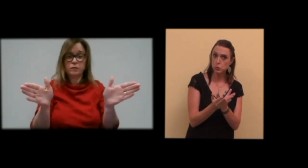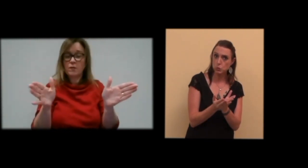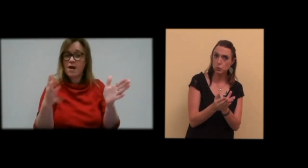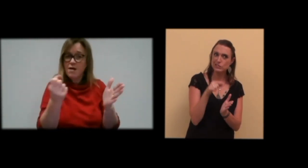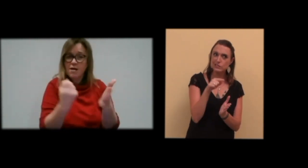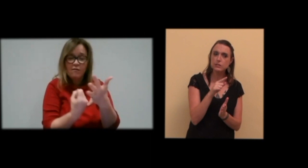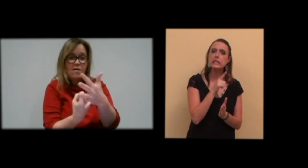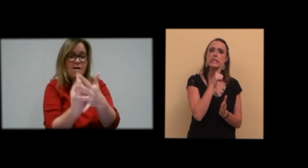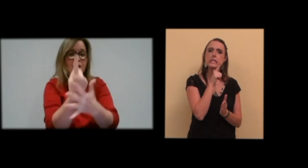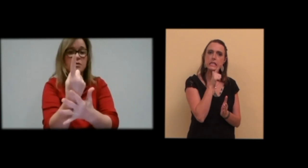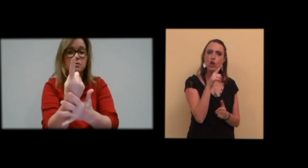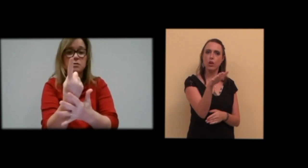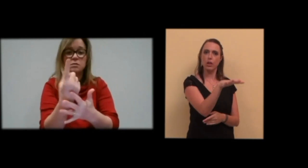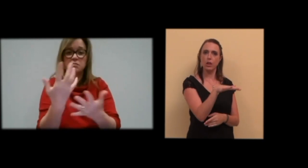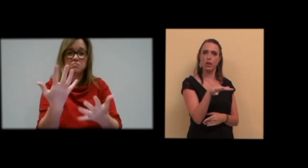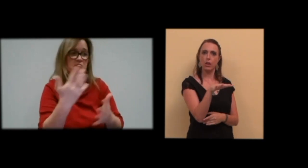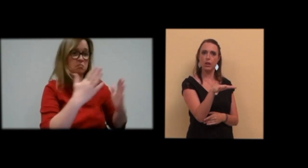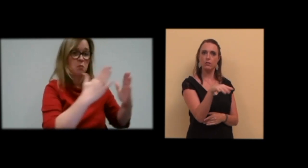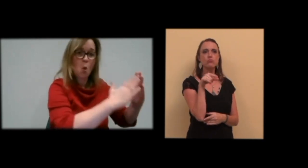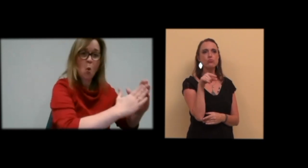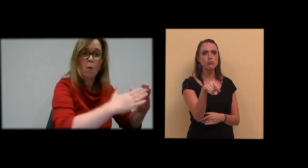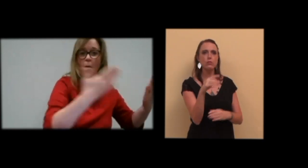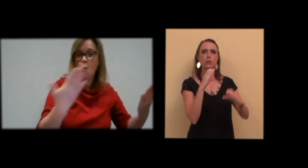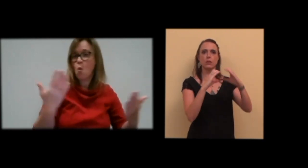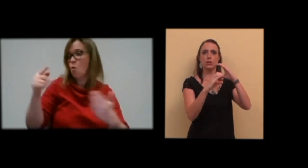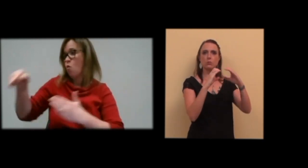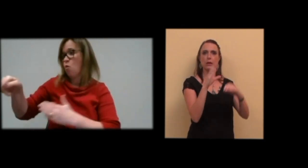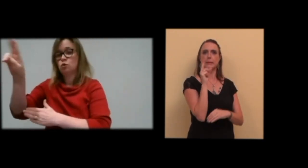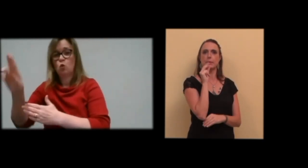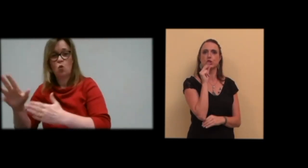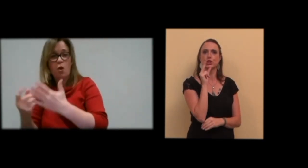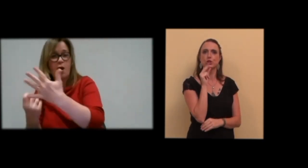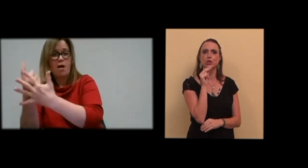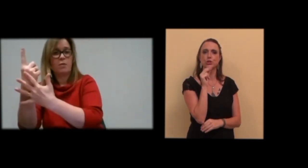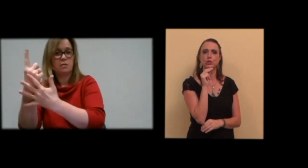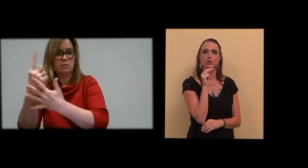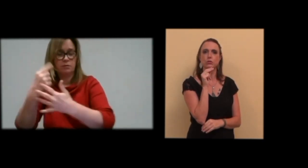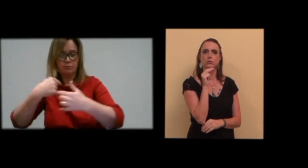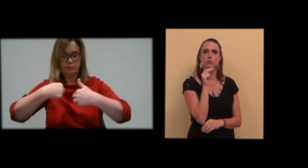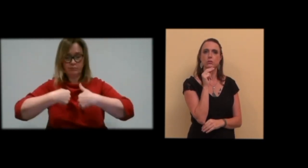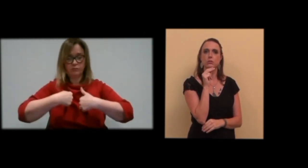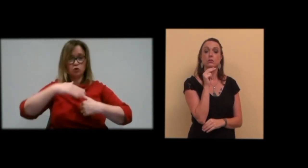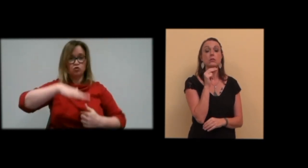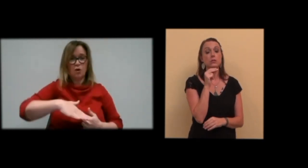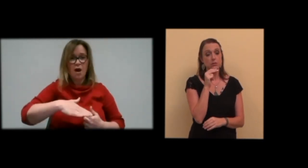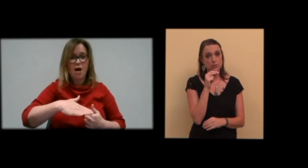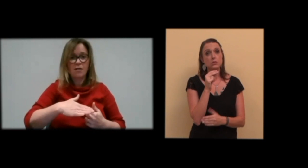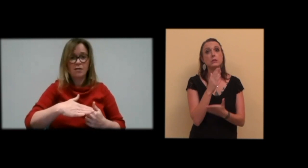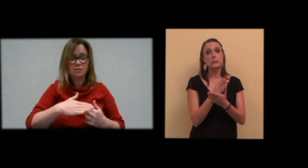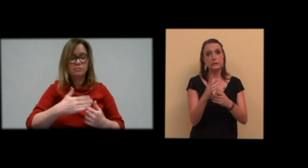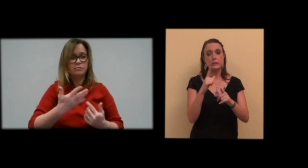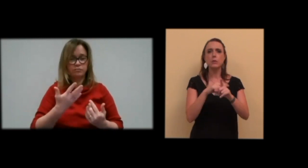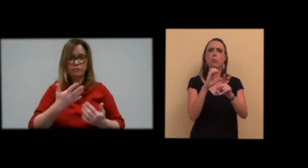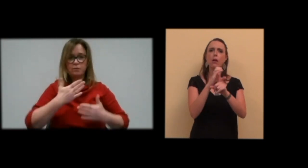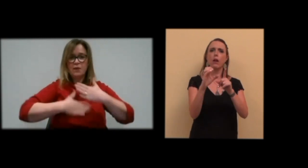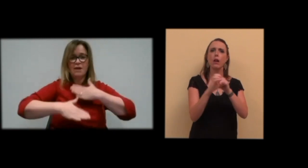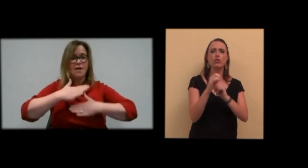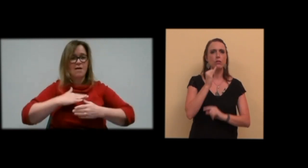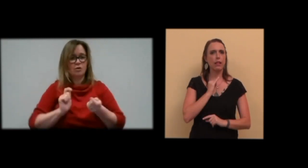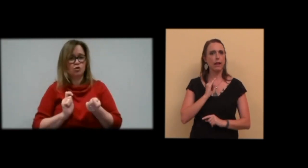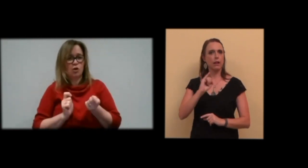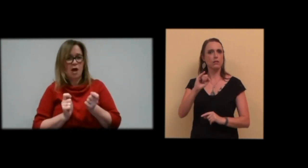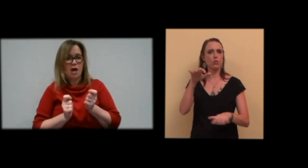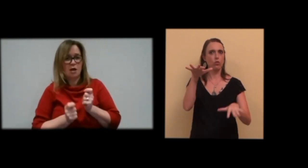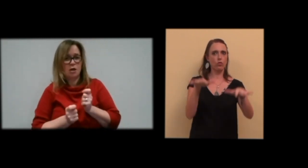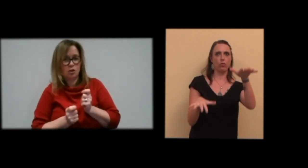interpreter error there. When they then go into school, it's obviously a hearing environment, at which point they're then communicating through speech. And it can be